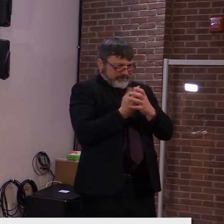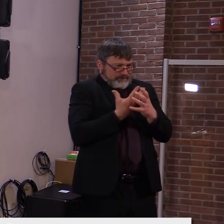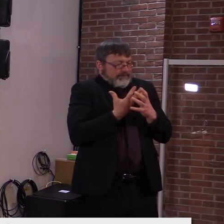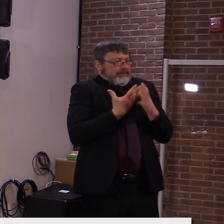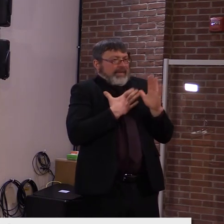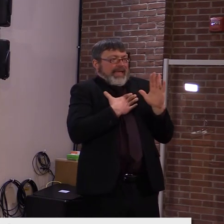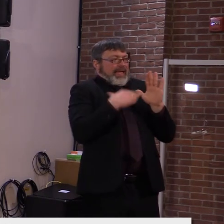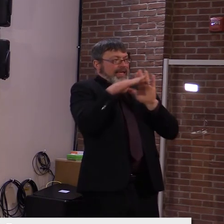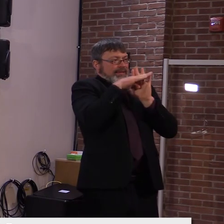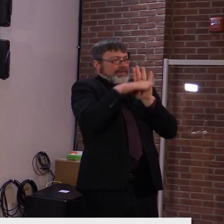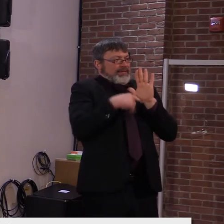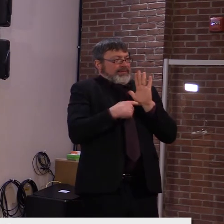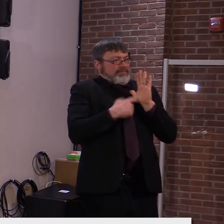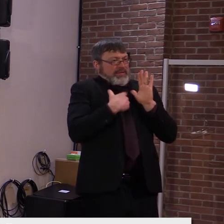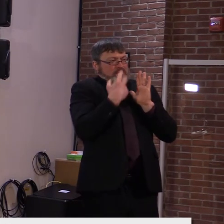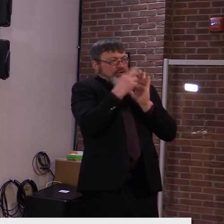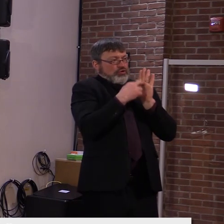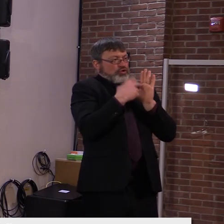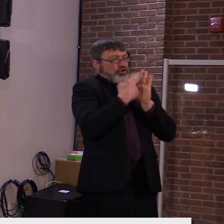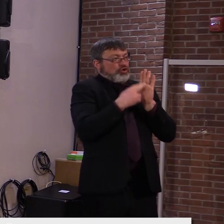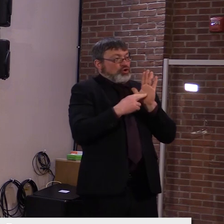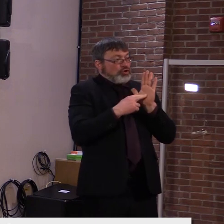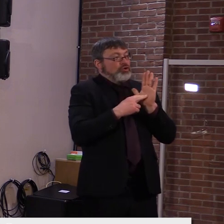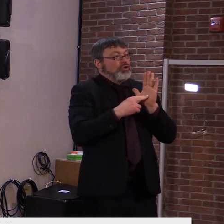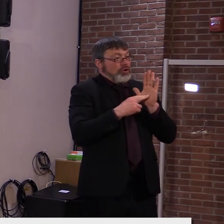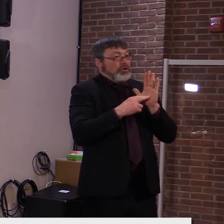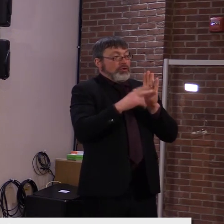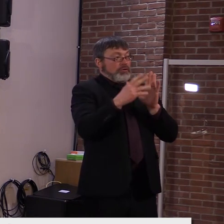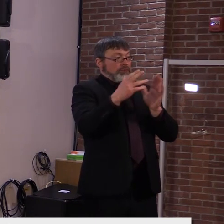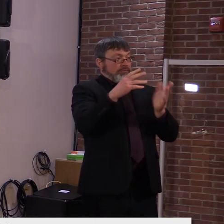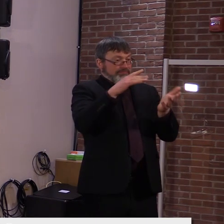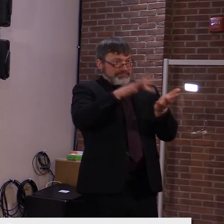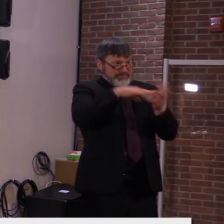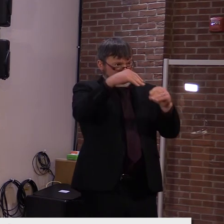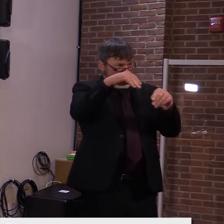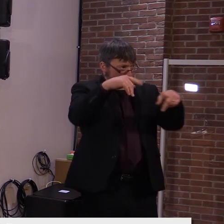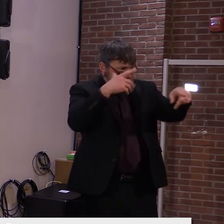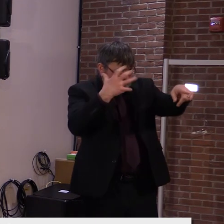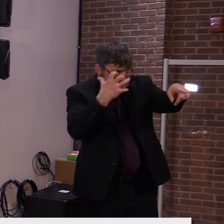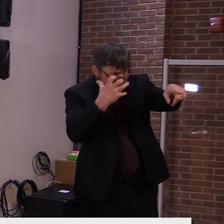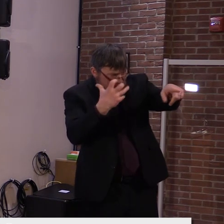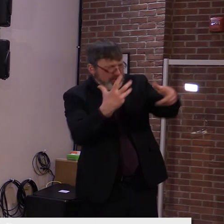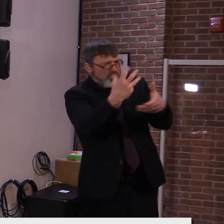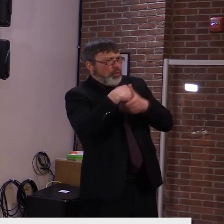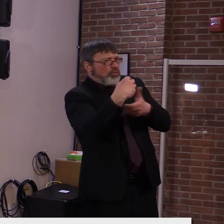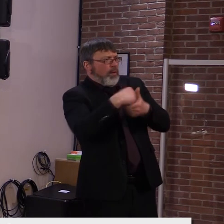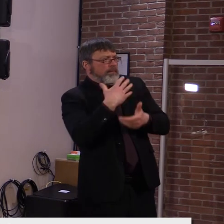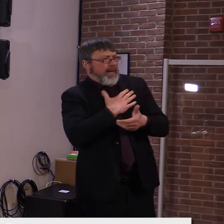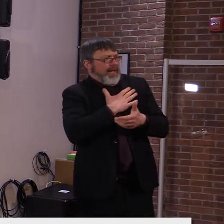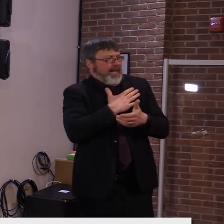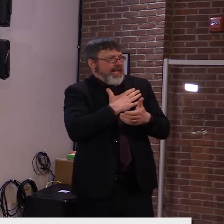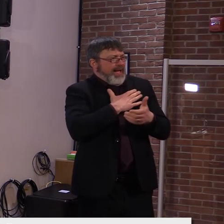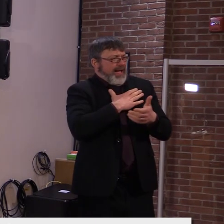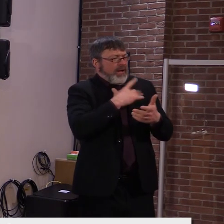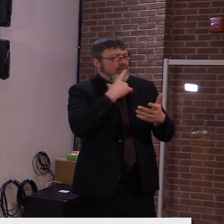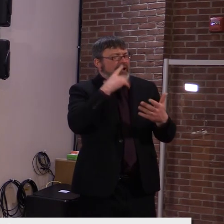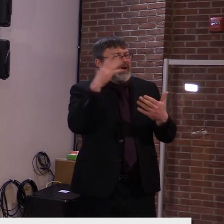the pharmacy program to integrate in our system because it's just easier for Vermonters.